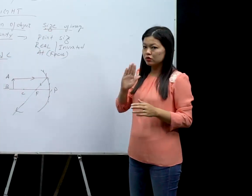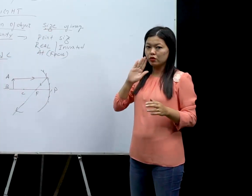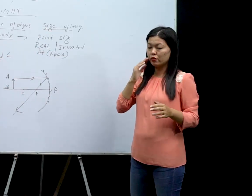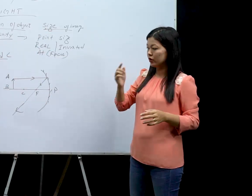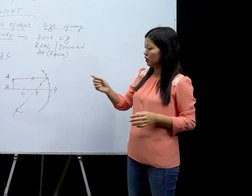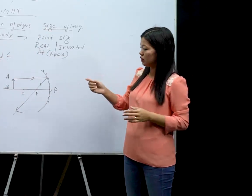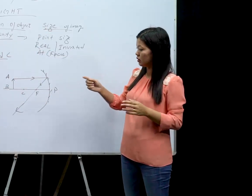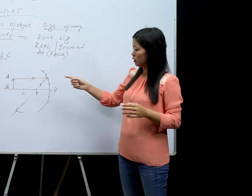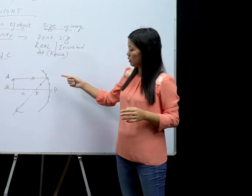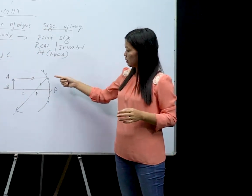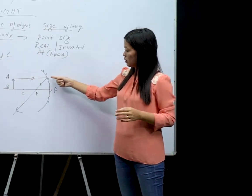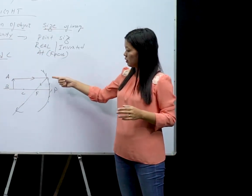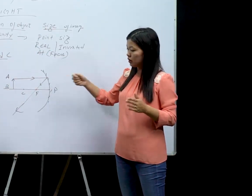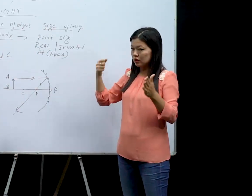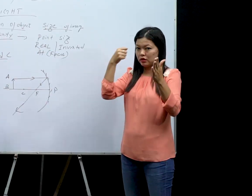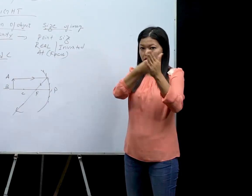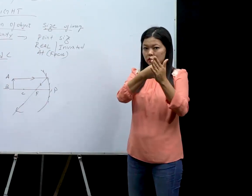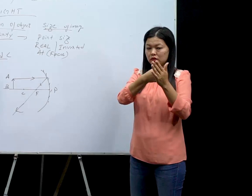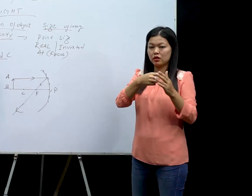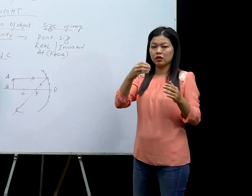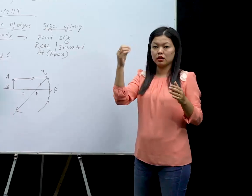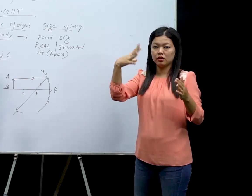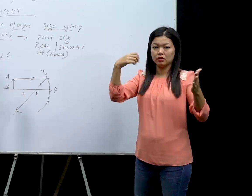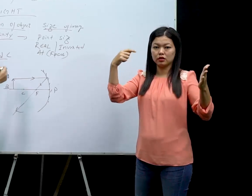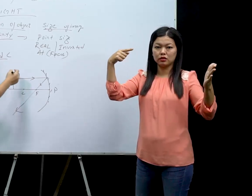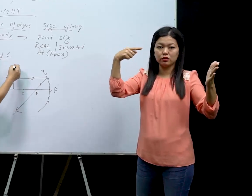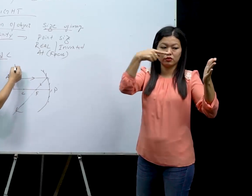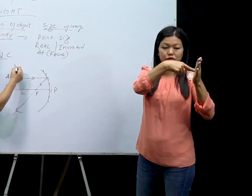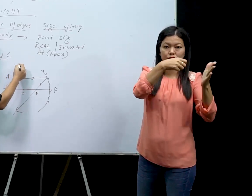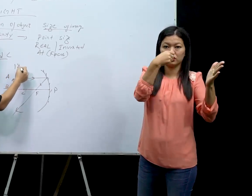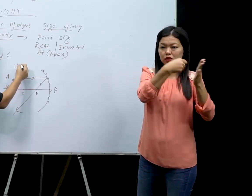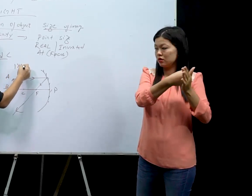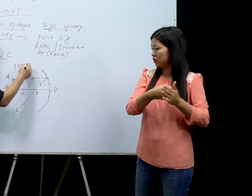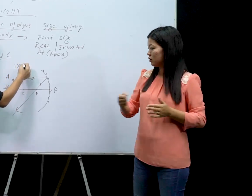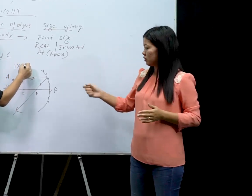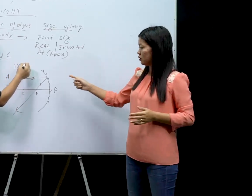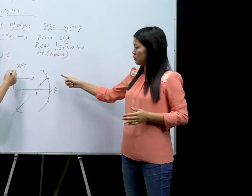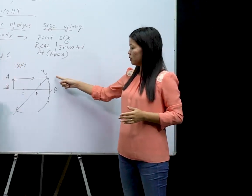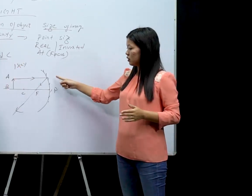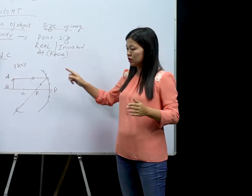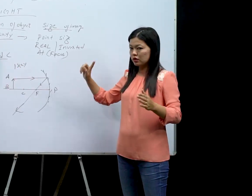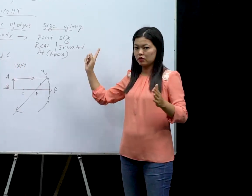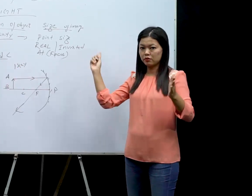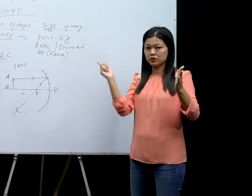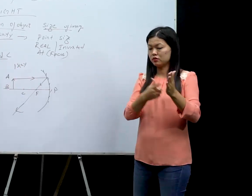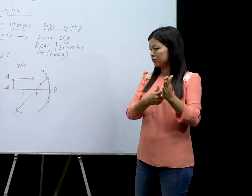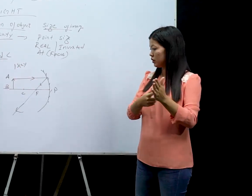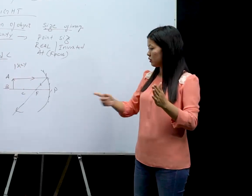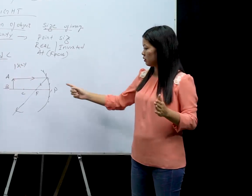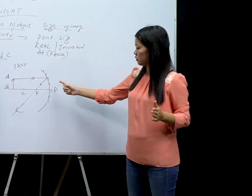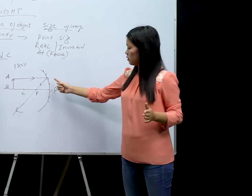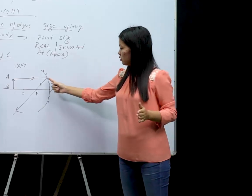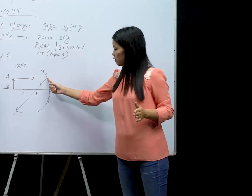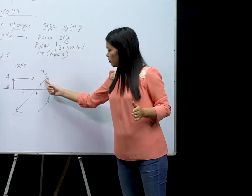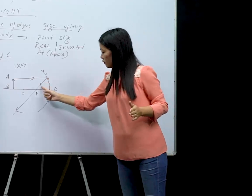Clear? So this is the first, this is one ray. Okay, one ray of light. Now to